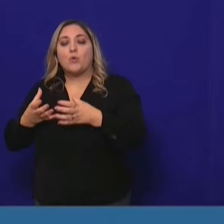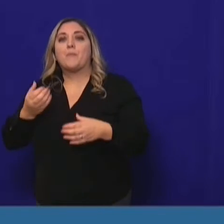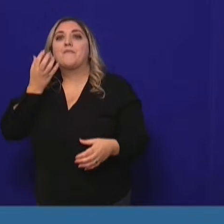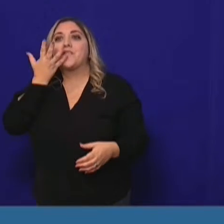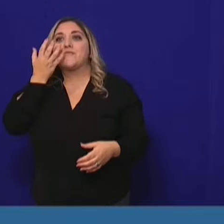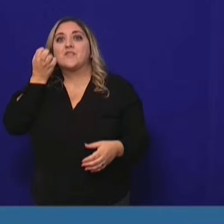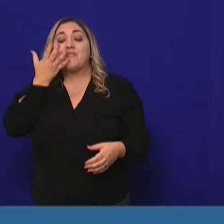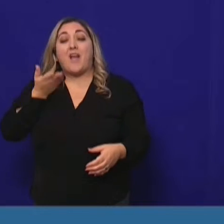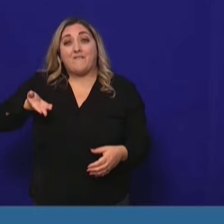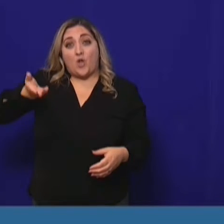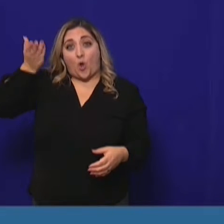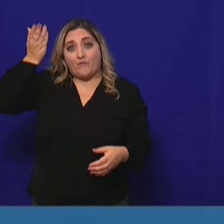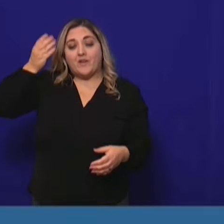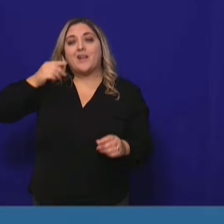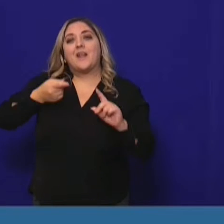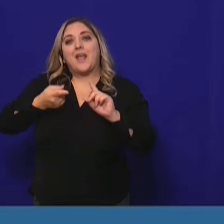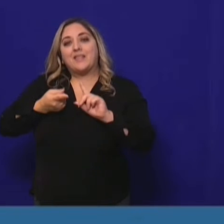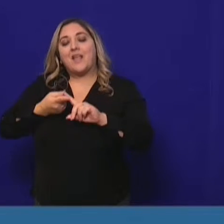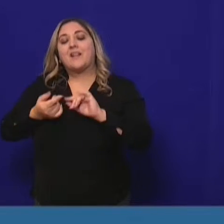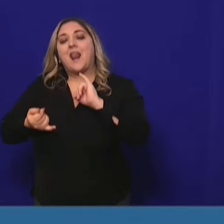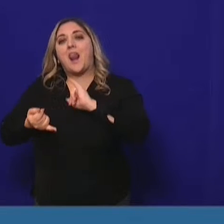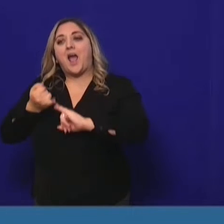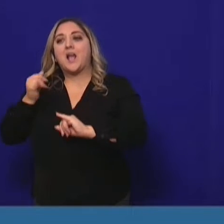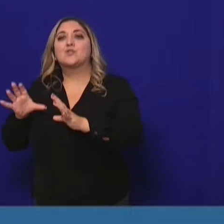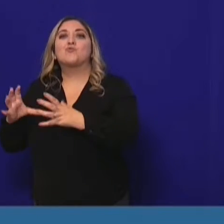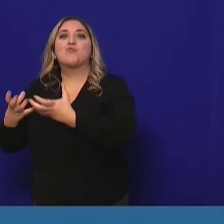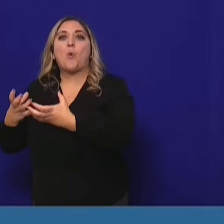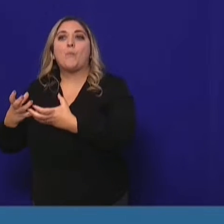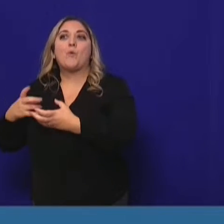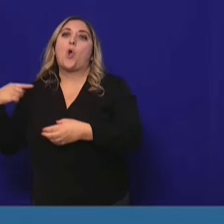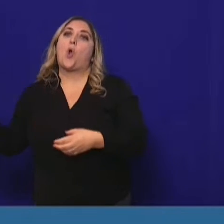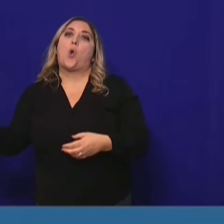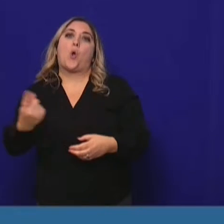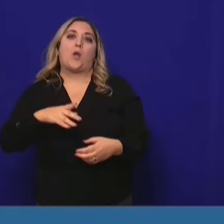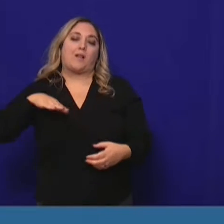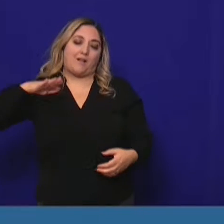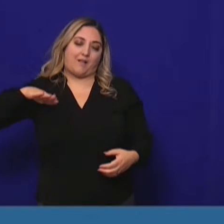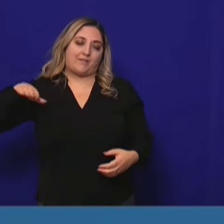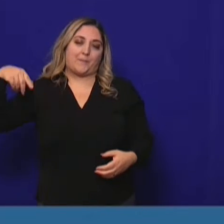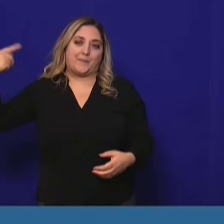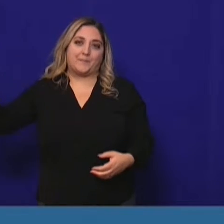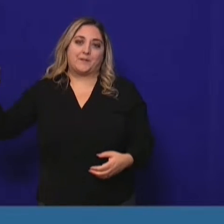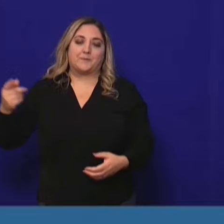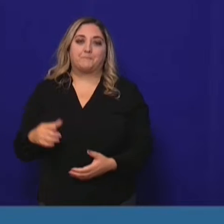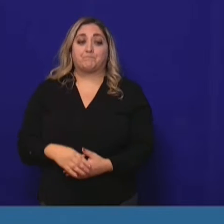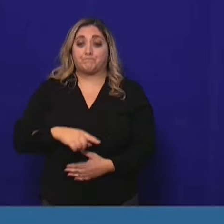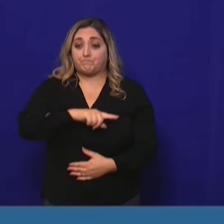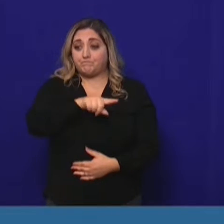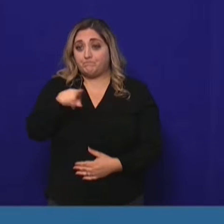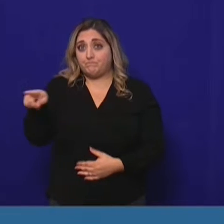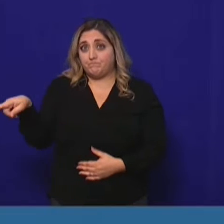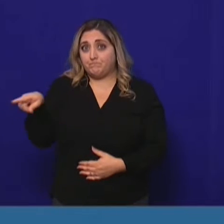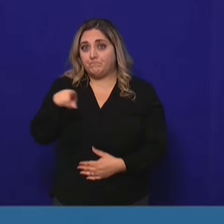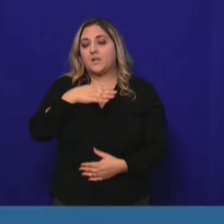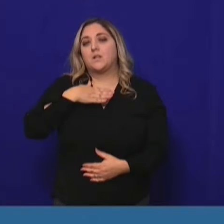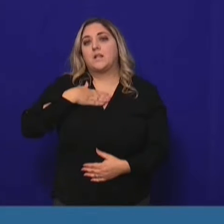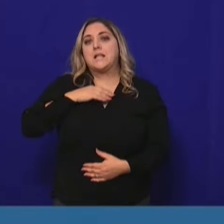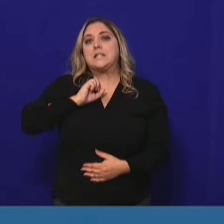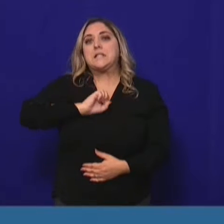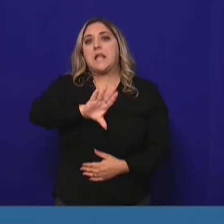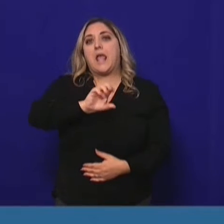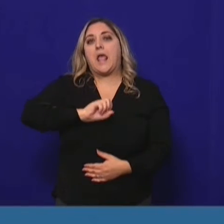over 55 years of age, and eventually the whole of the population. For these groups, we will be